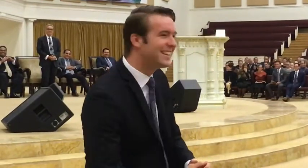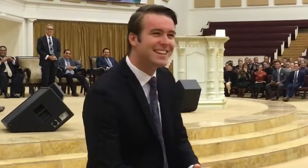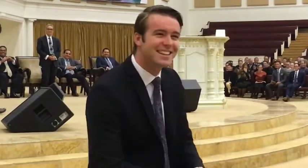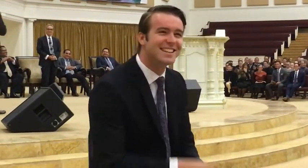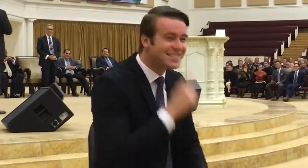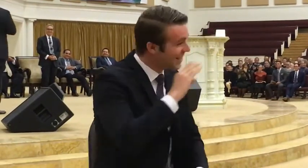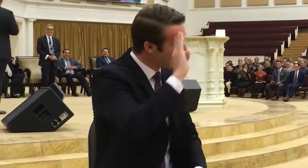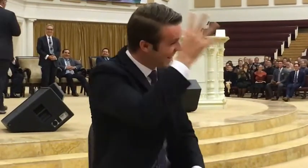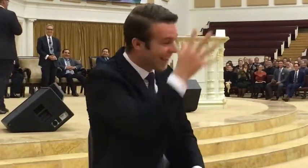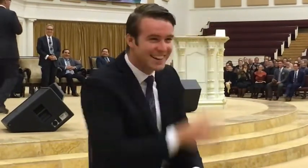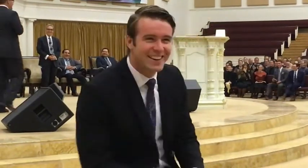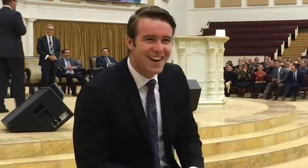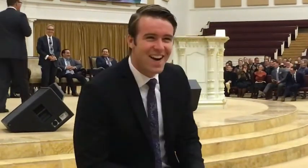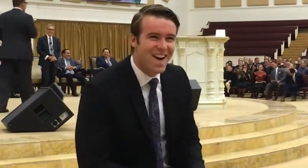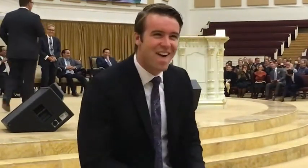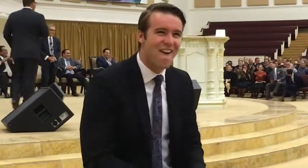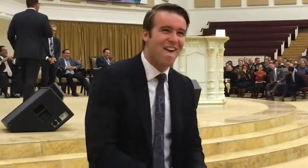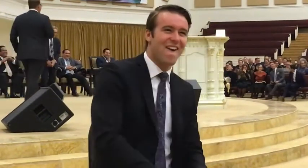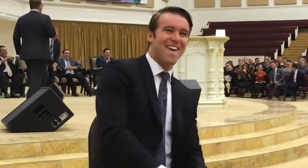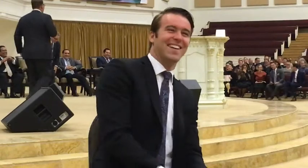Hey, Dad.